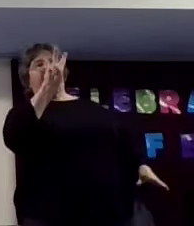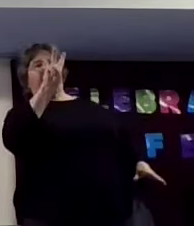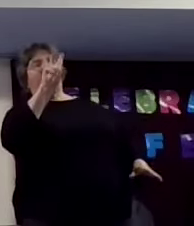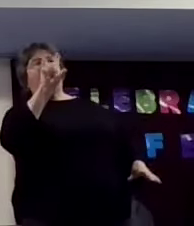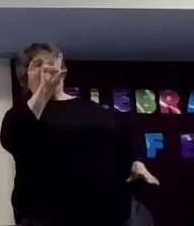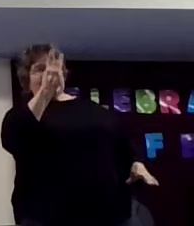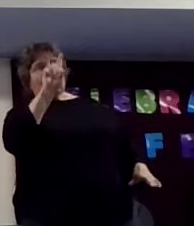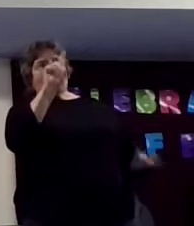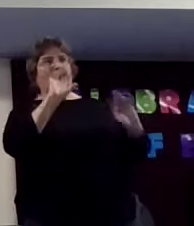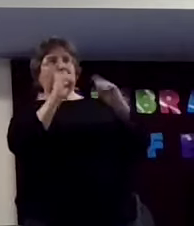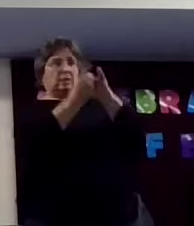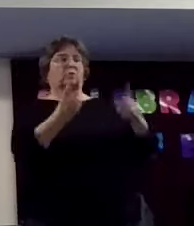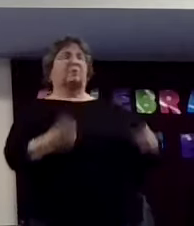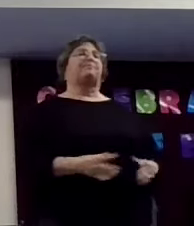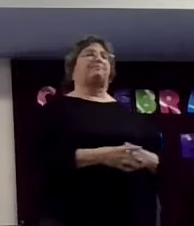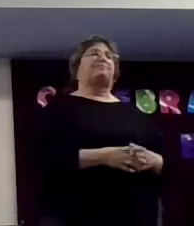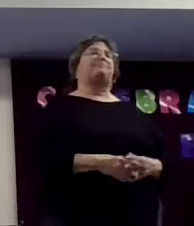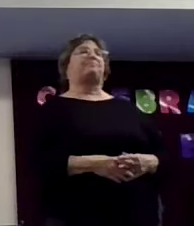District.